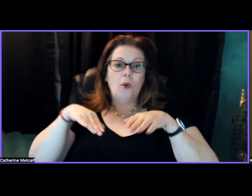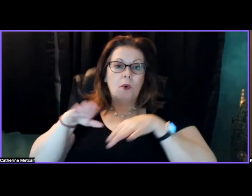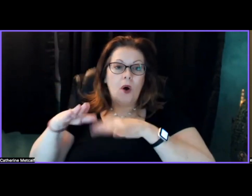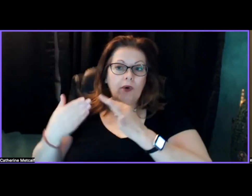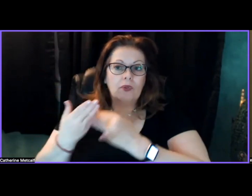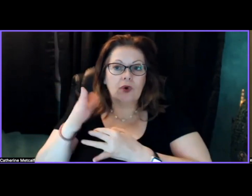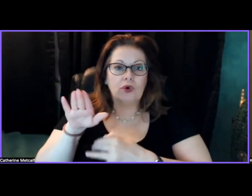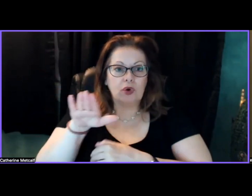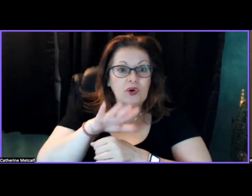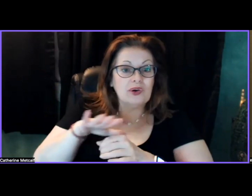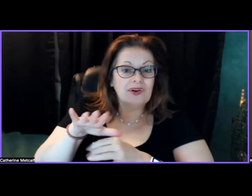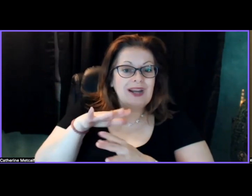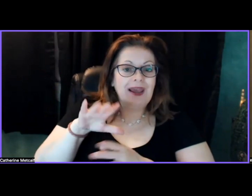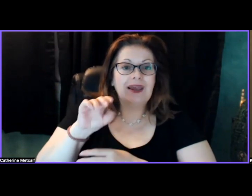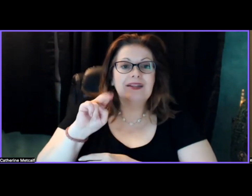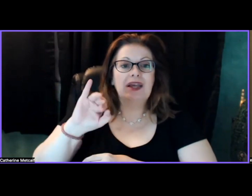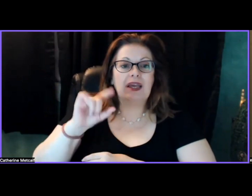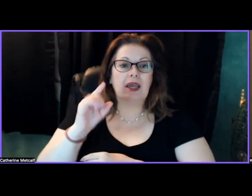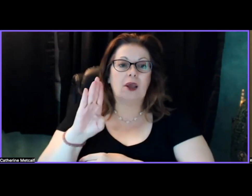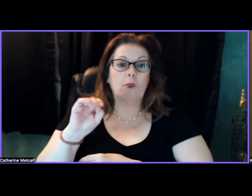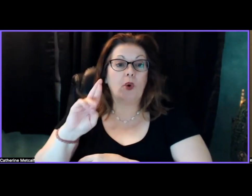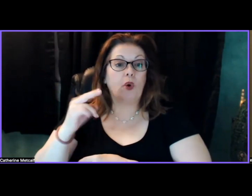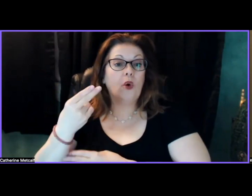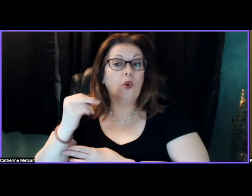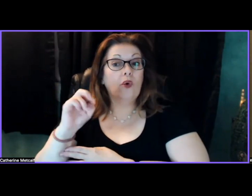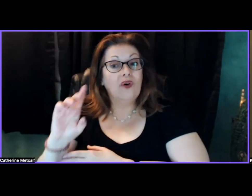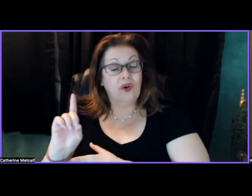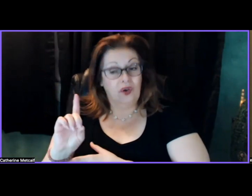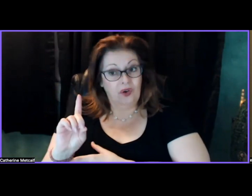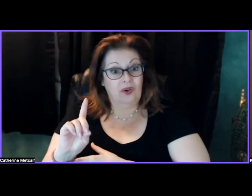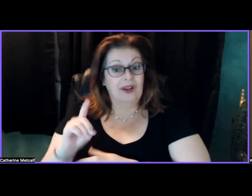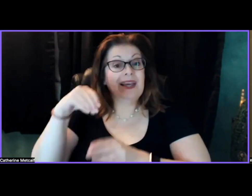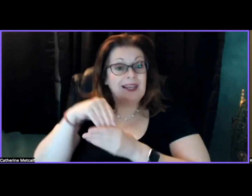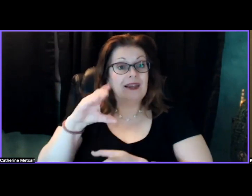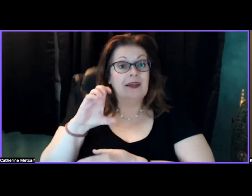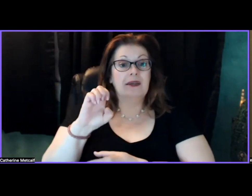and I decided to write about walking through your neighborhood and you see ghosts.